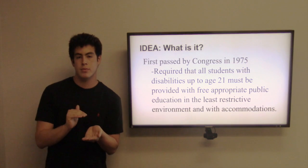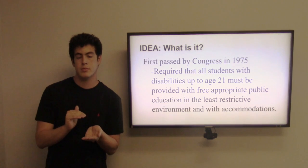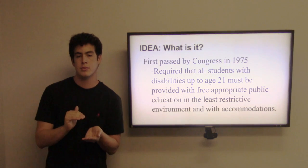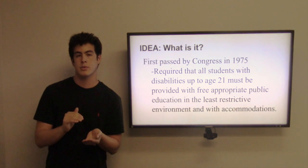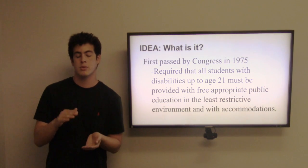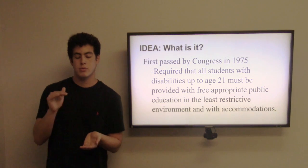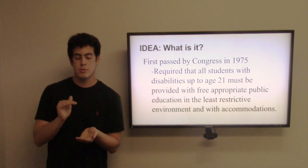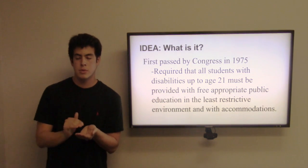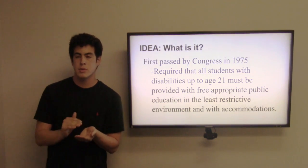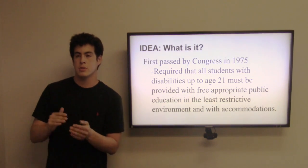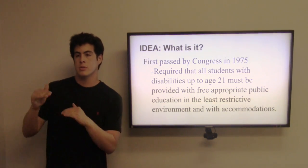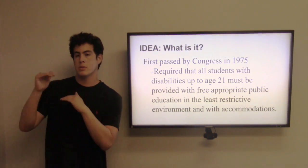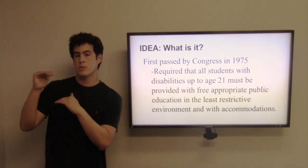accommodations.